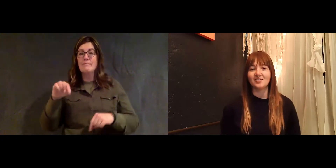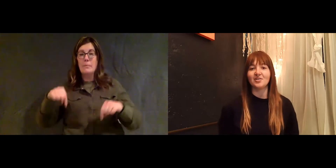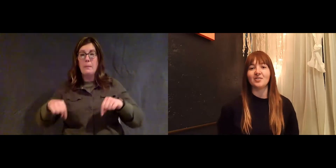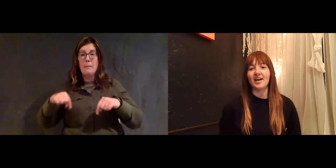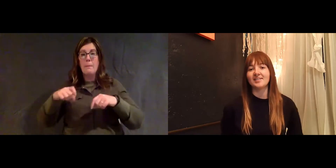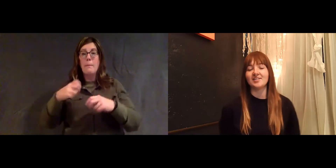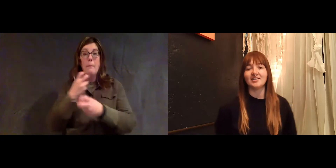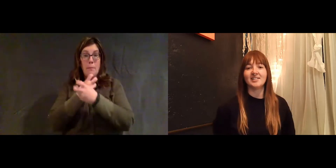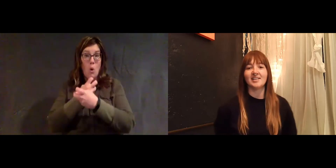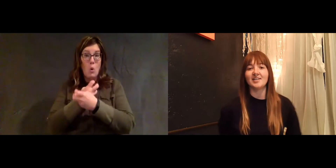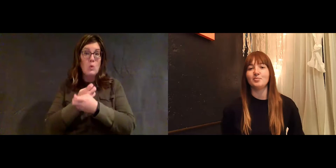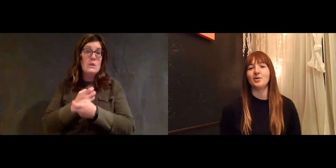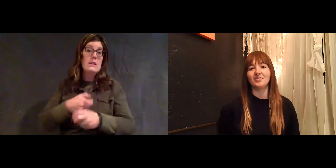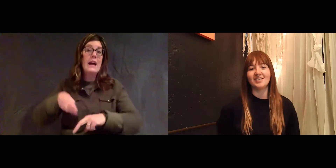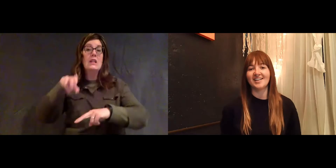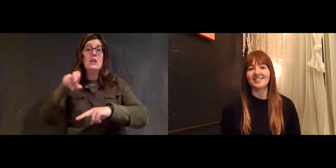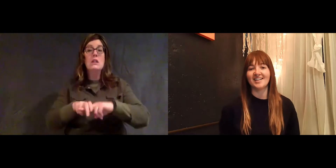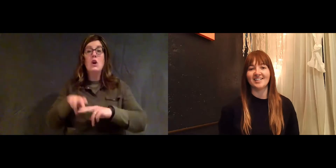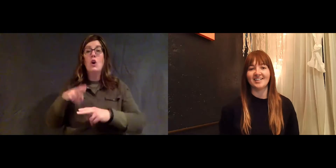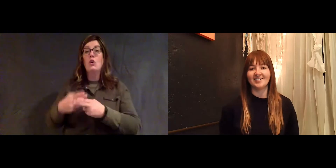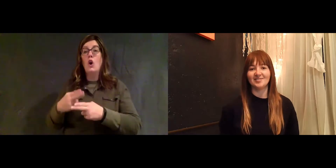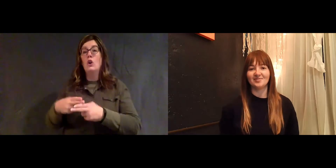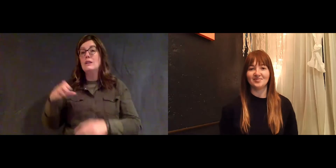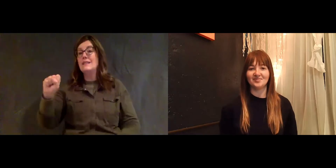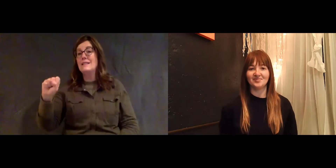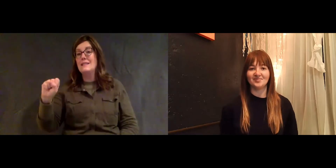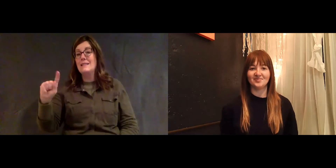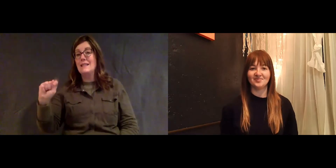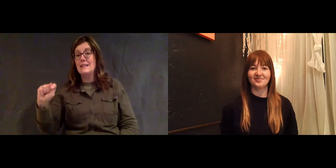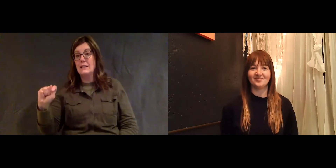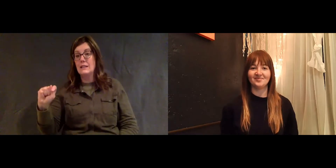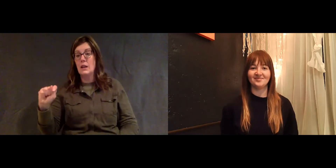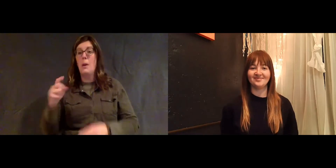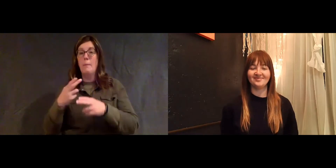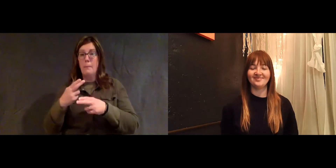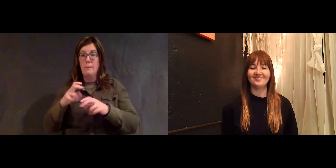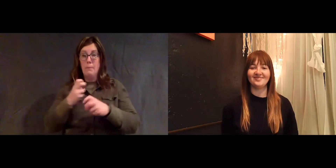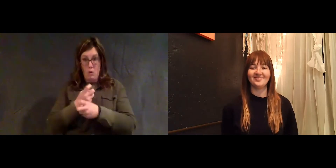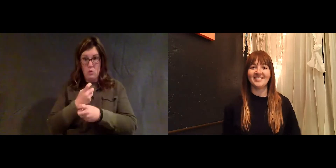also known as your sit bones, SIT.